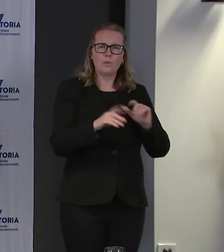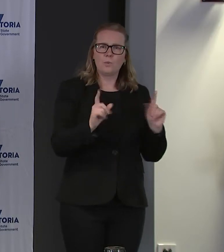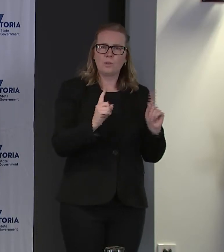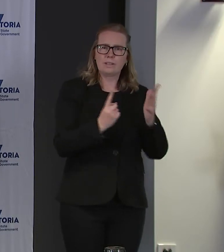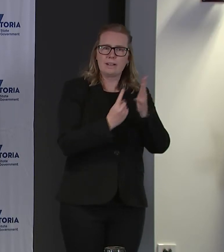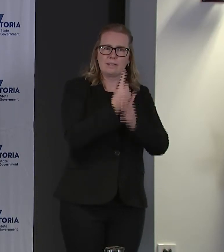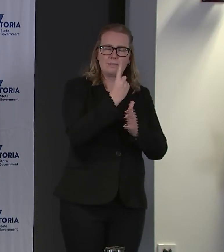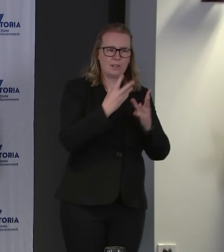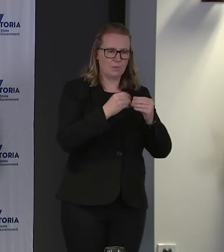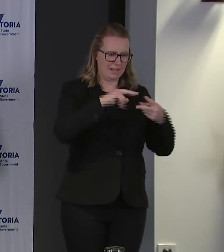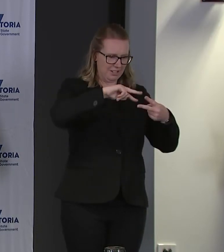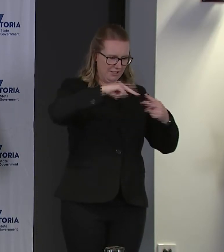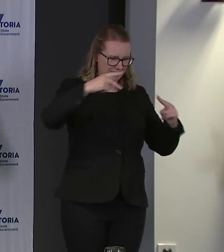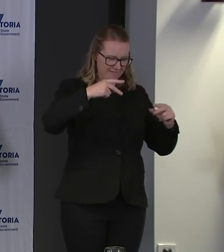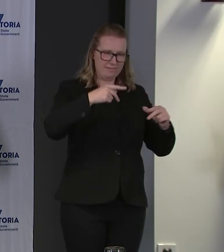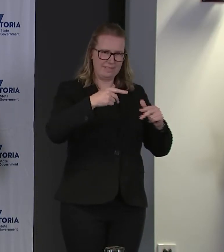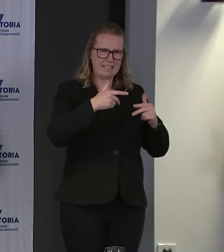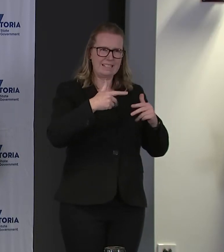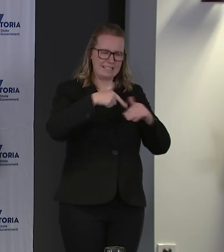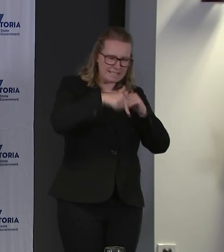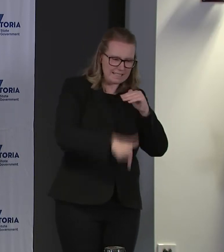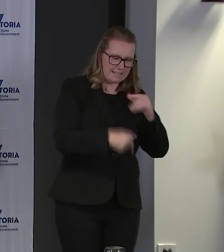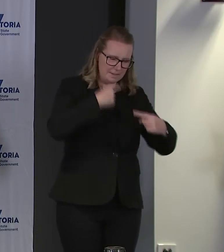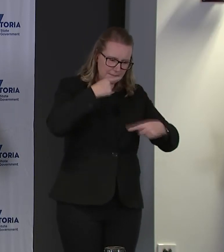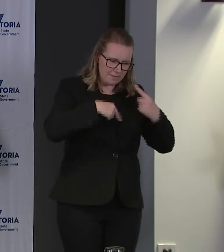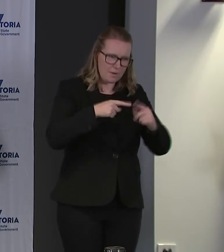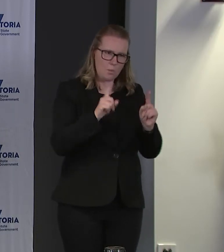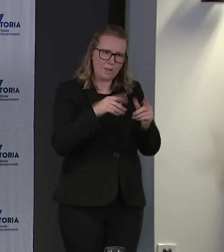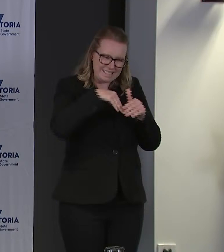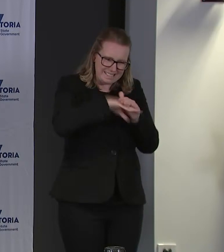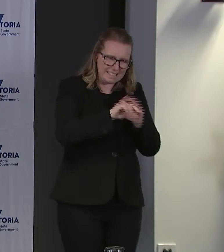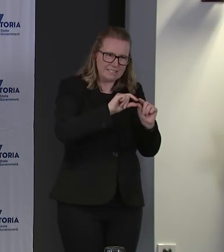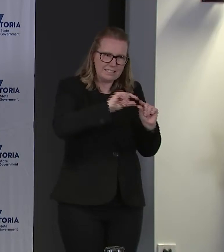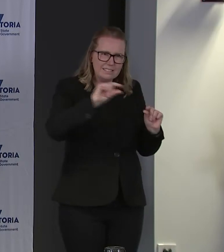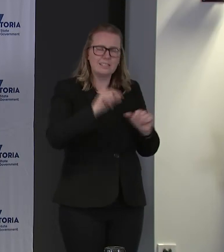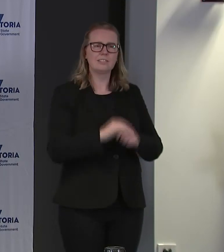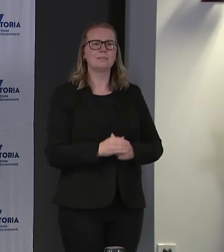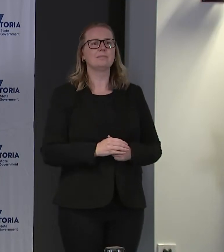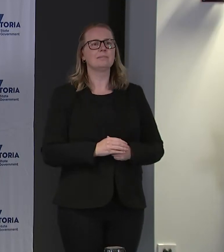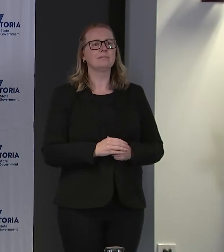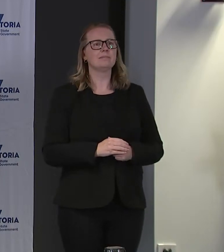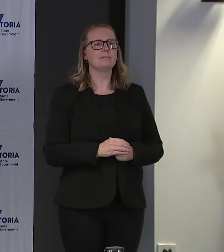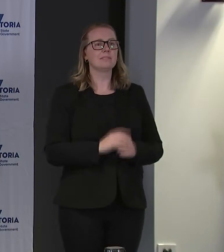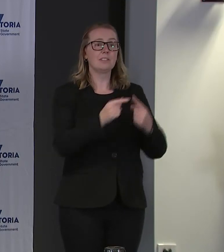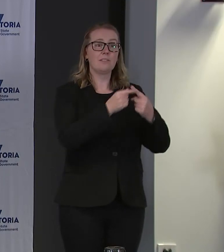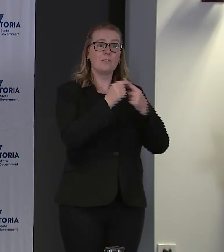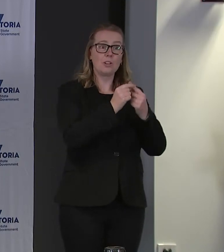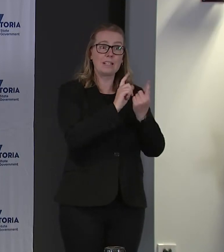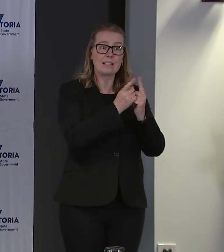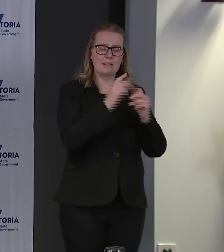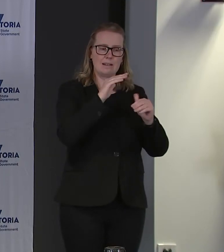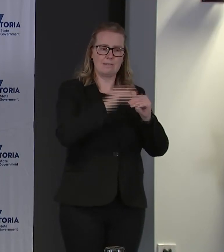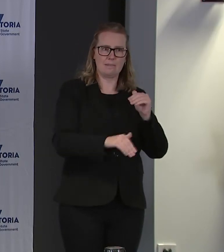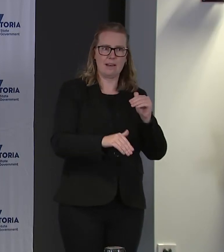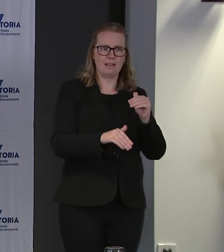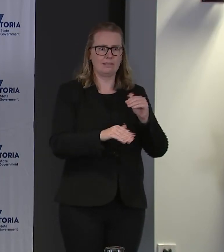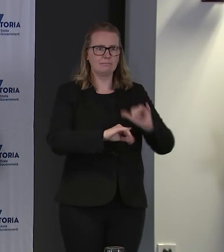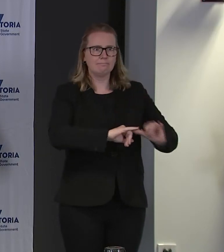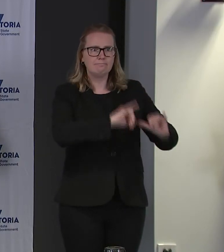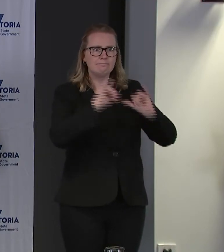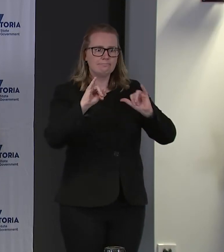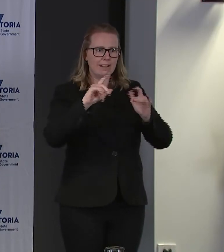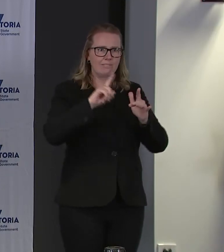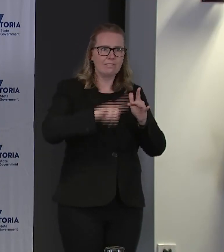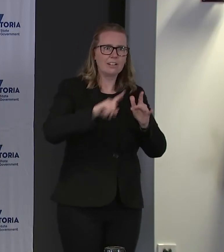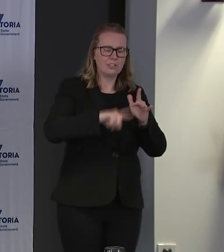very rich genomic information. So the first thing is around infectiousness, and they're comparing. So at the